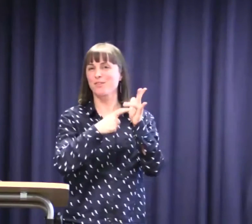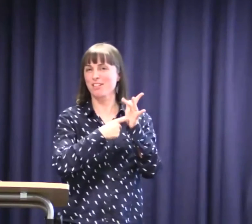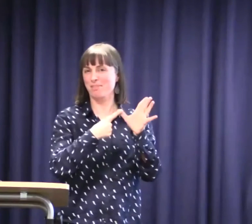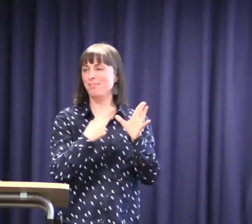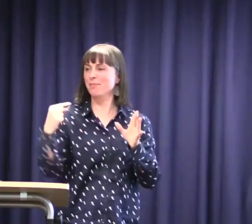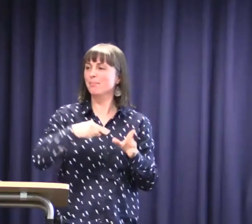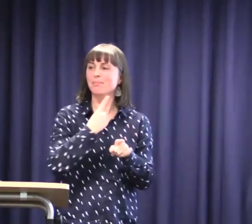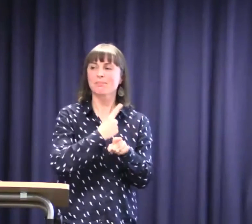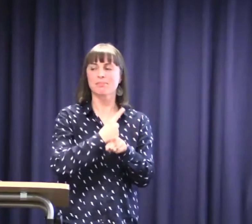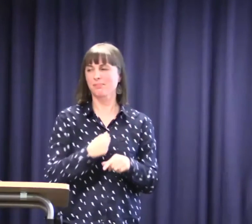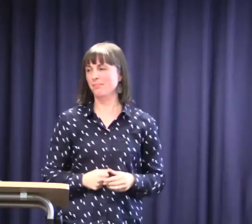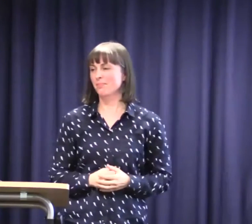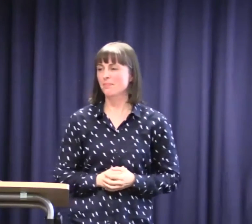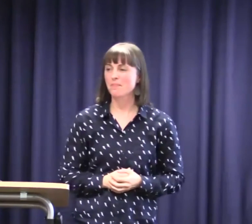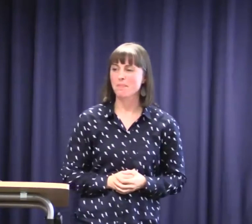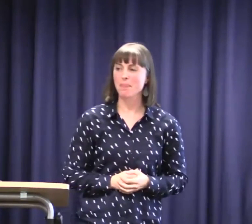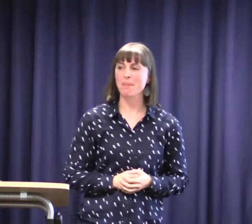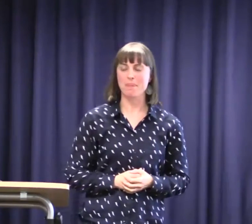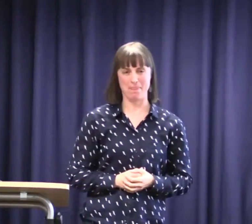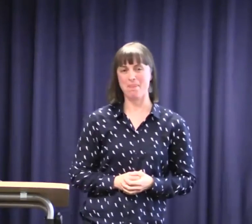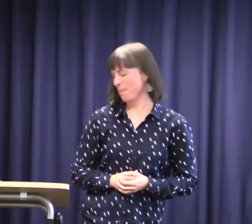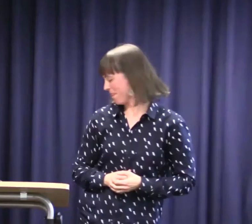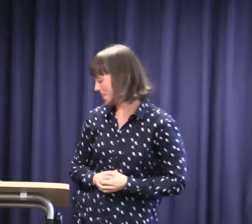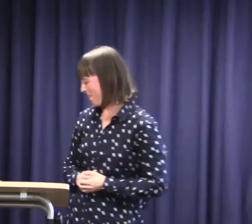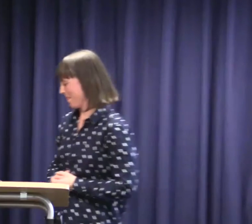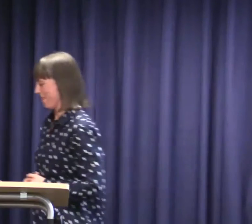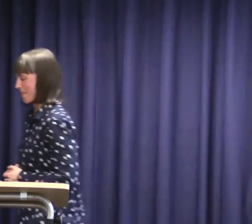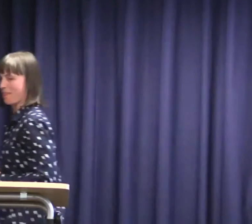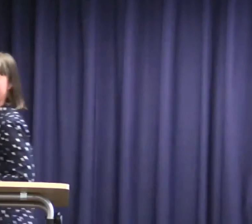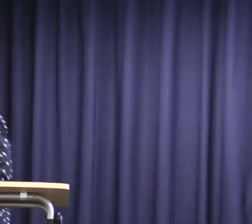She's from Deaf Victoria, and she will come up to say a few words.